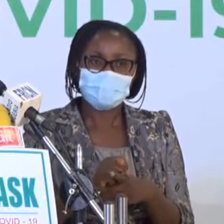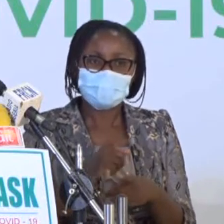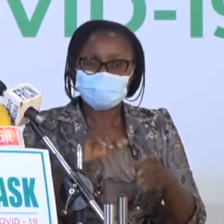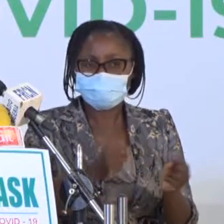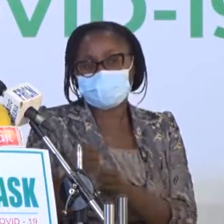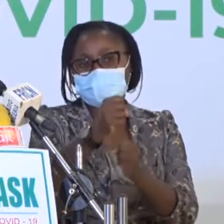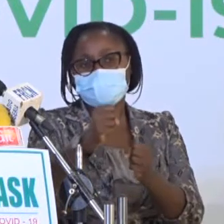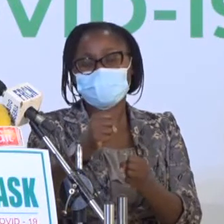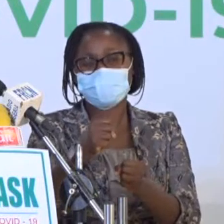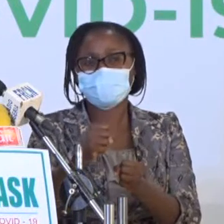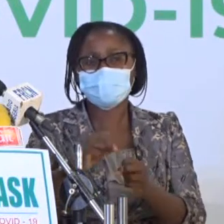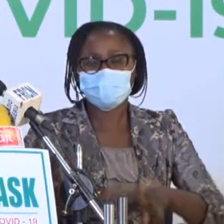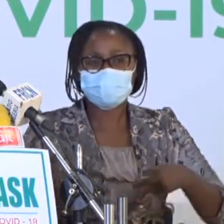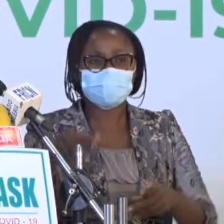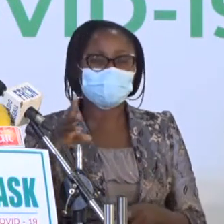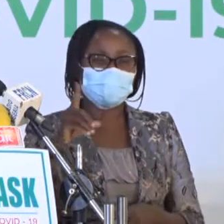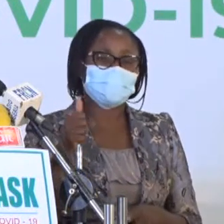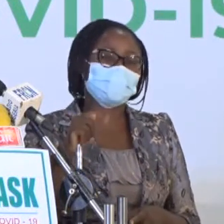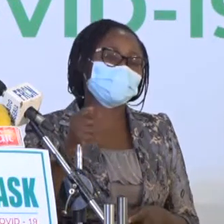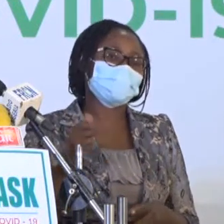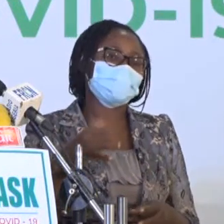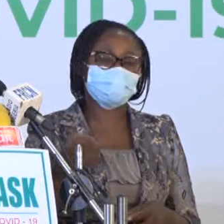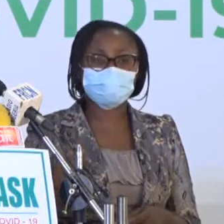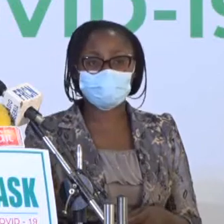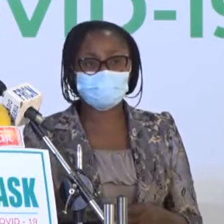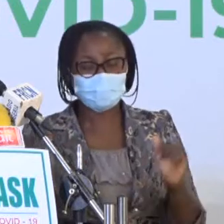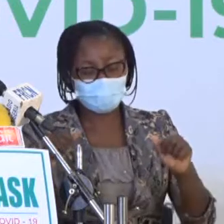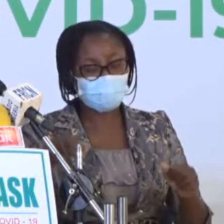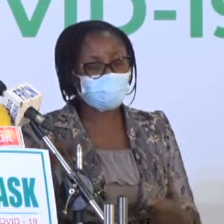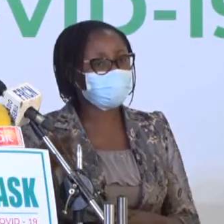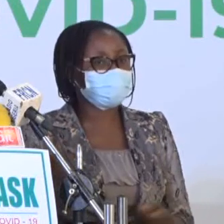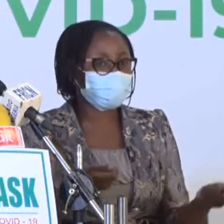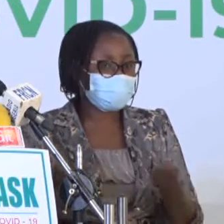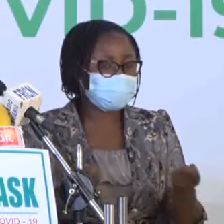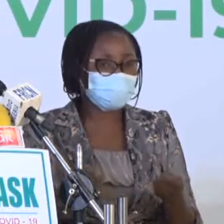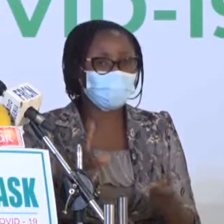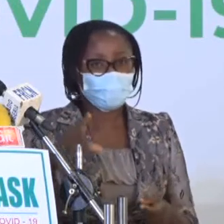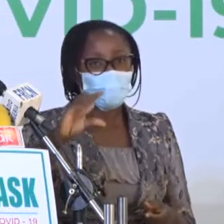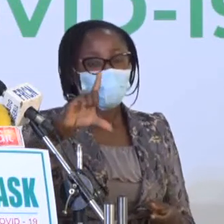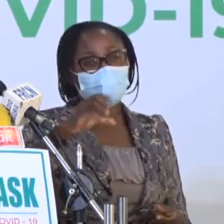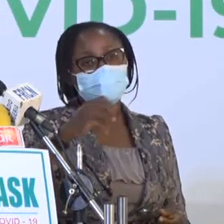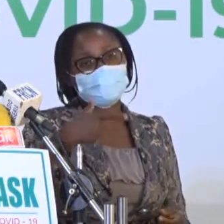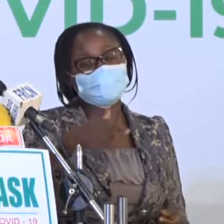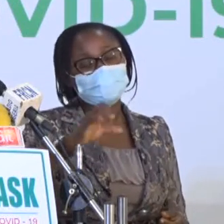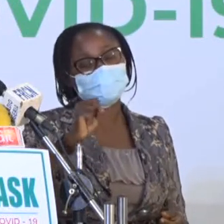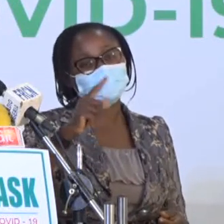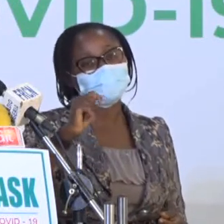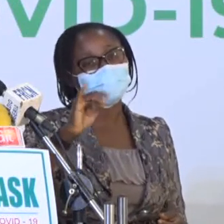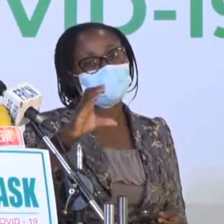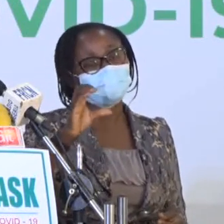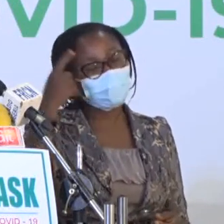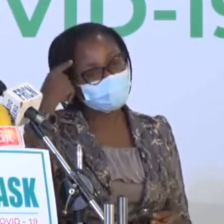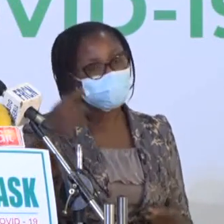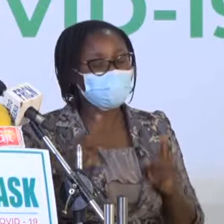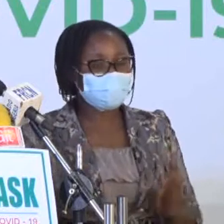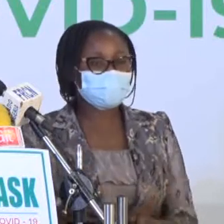status, preposition of data tools, availability of transport, logistics for healthcare workers, adequate